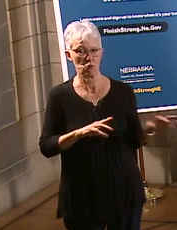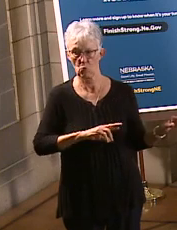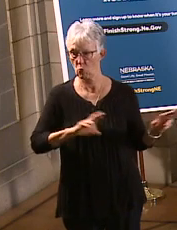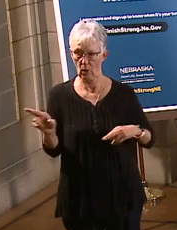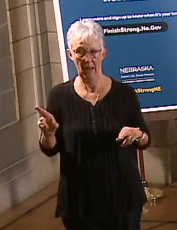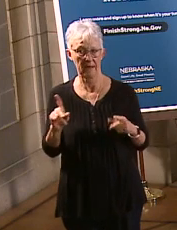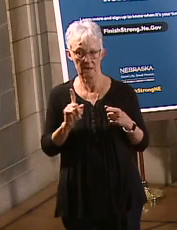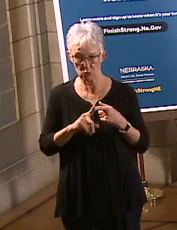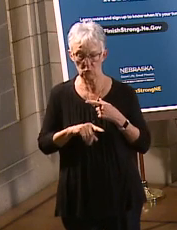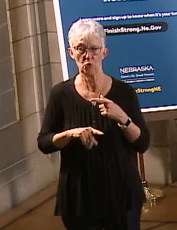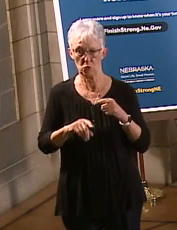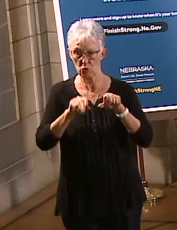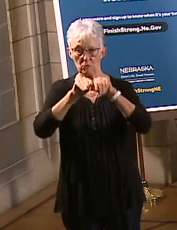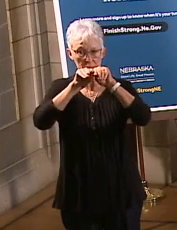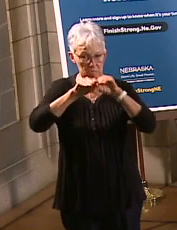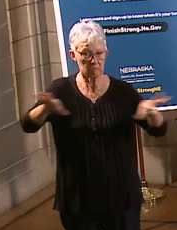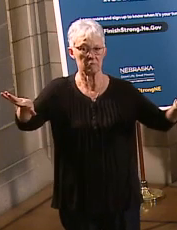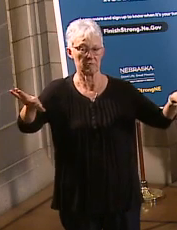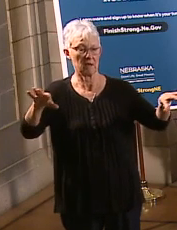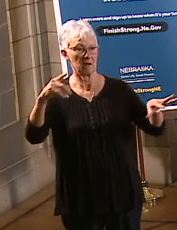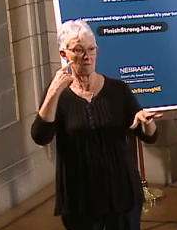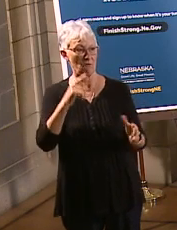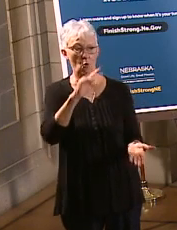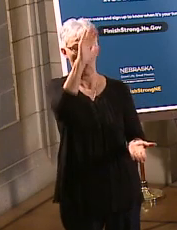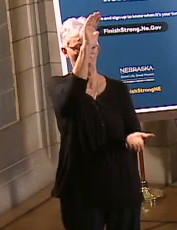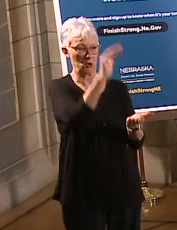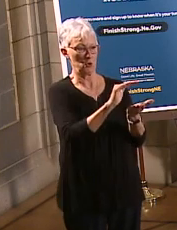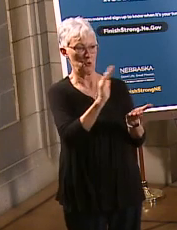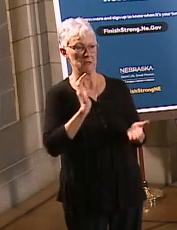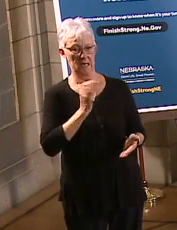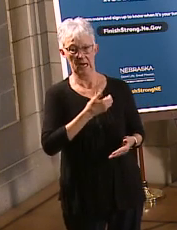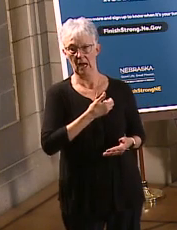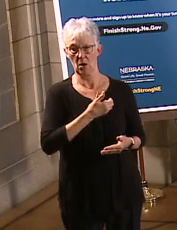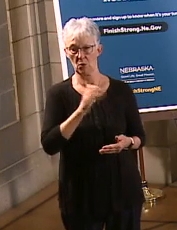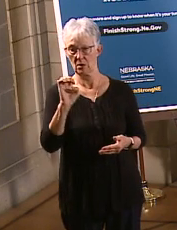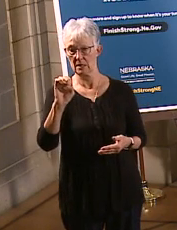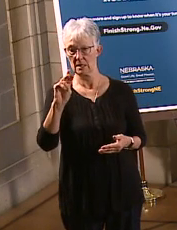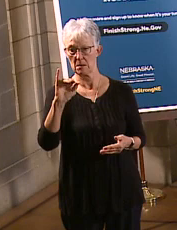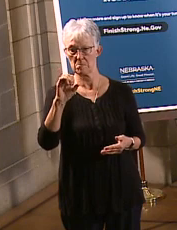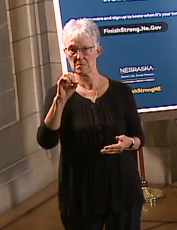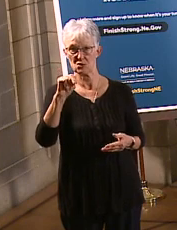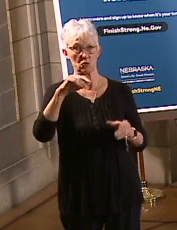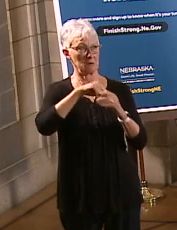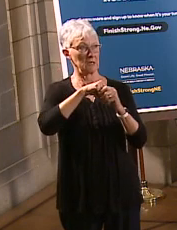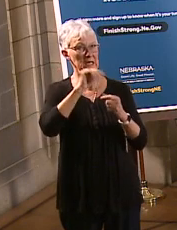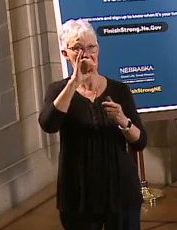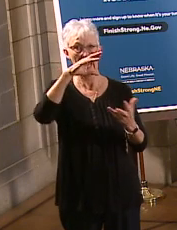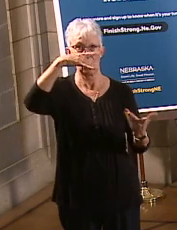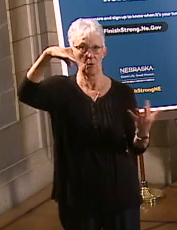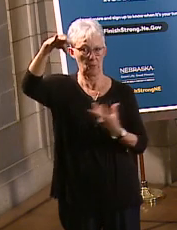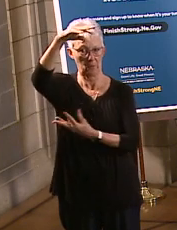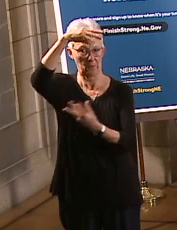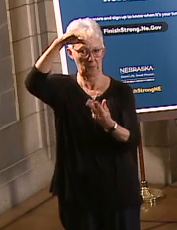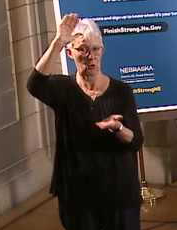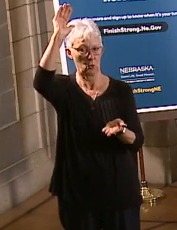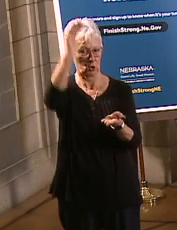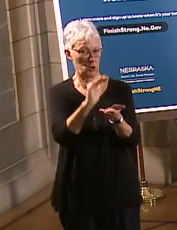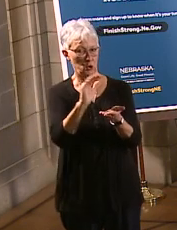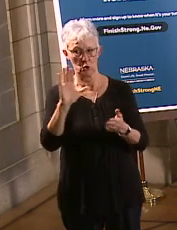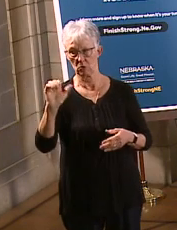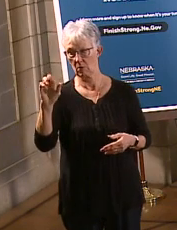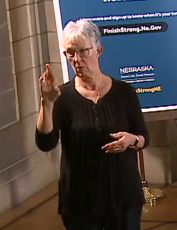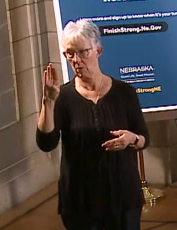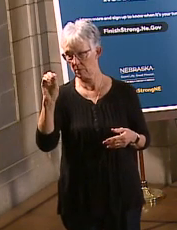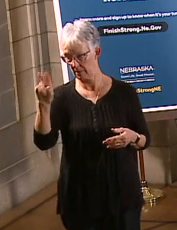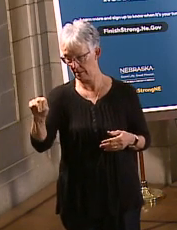order to instantly start bringing down those emissions that we need to bring down. For the automobile manufacturers to start